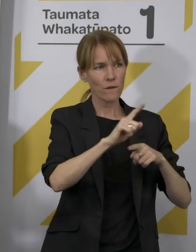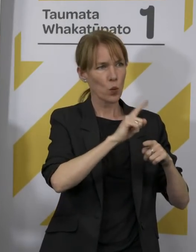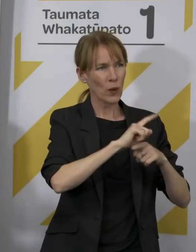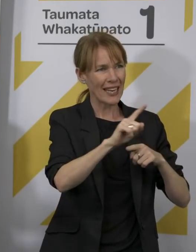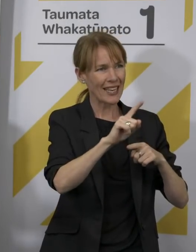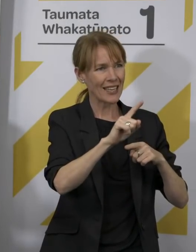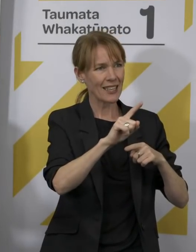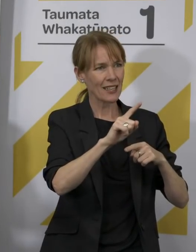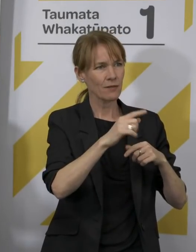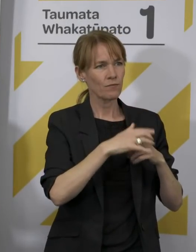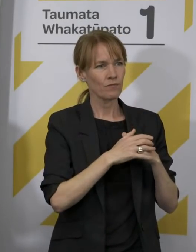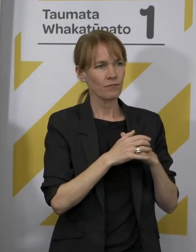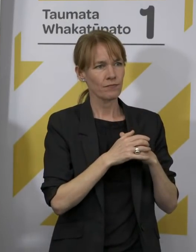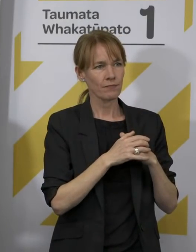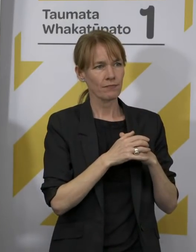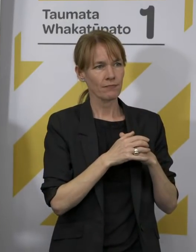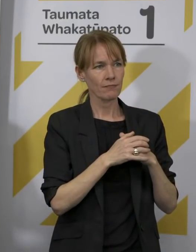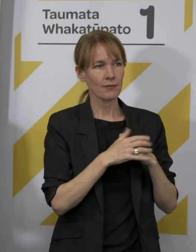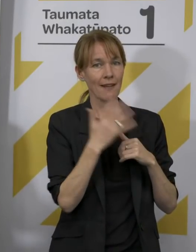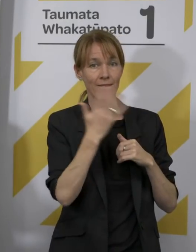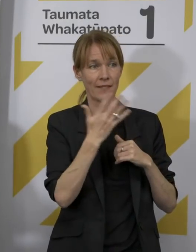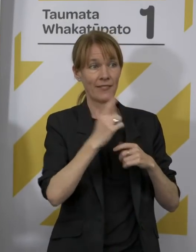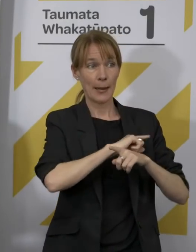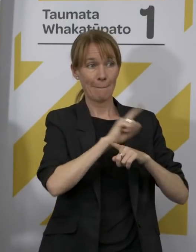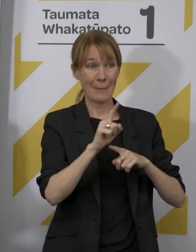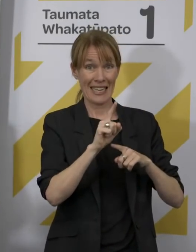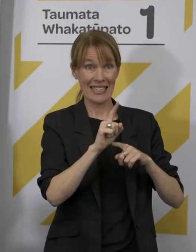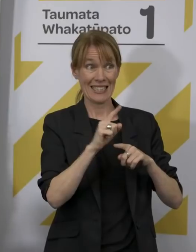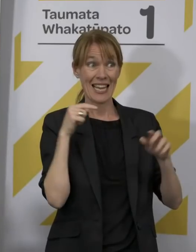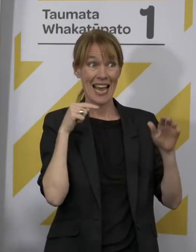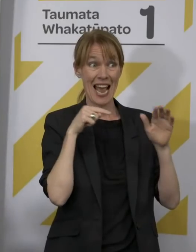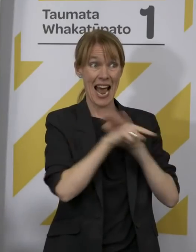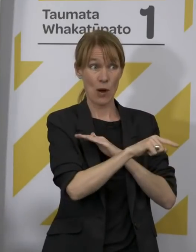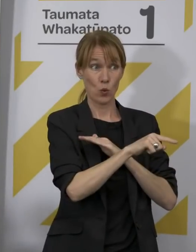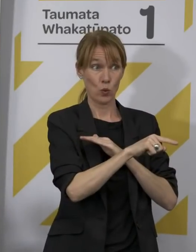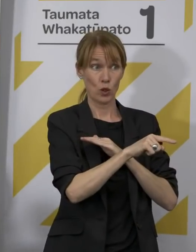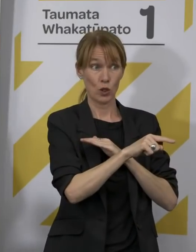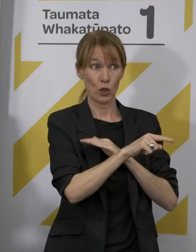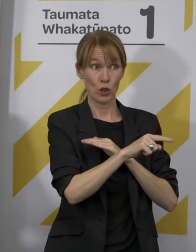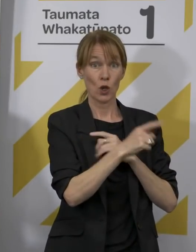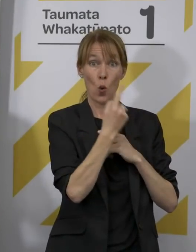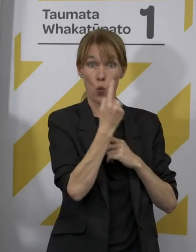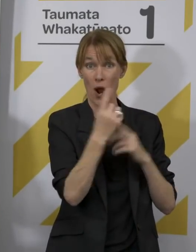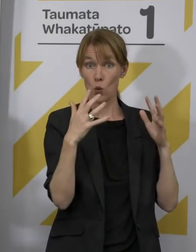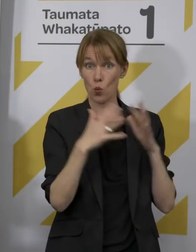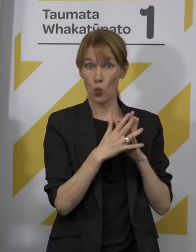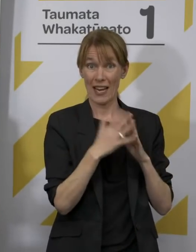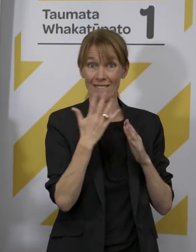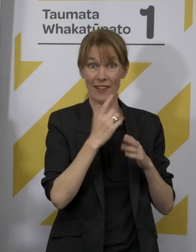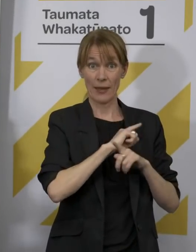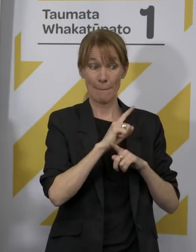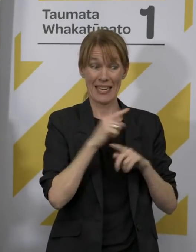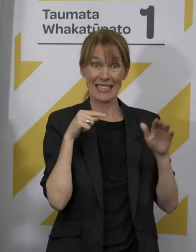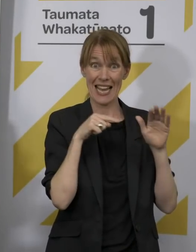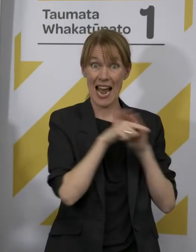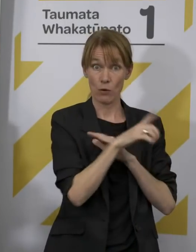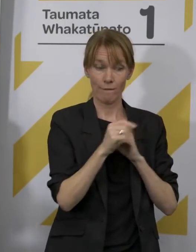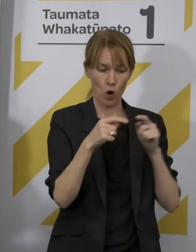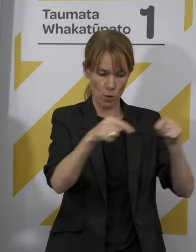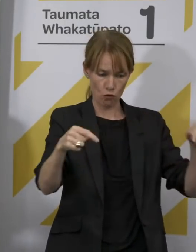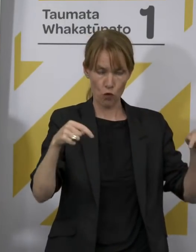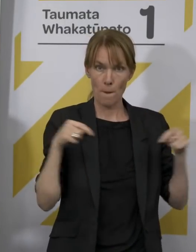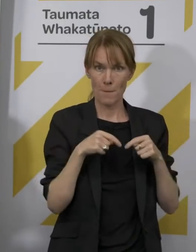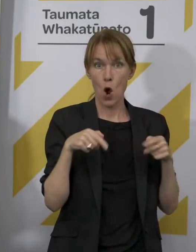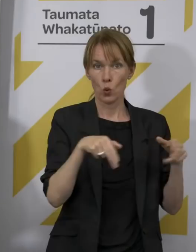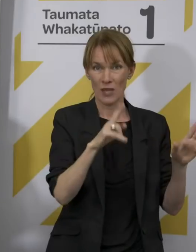It appears to have served us well to date, but of course we're looking at whether we might strengthen it. For example, at least for that first